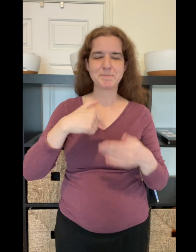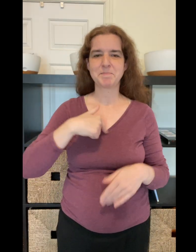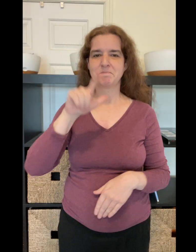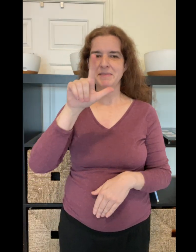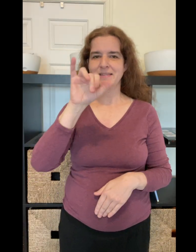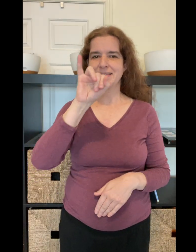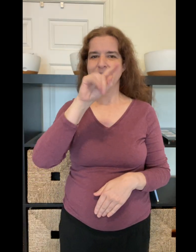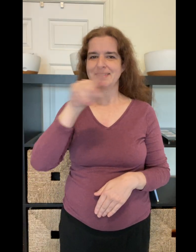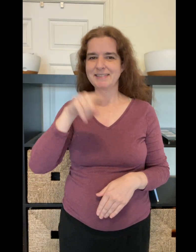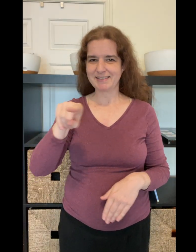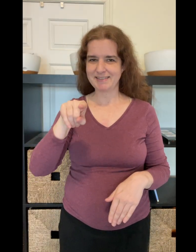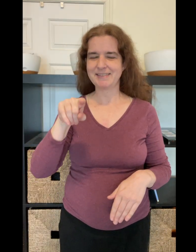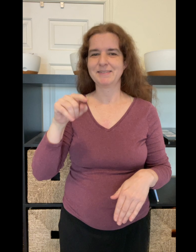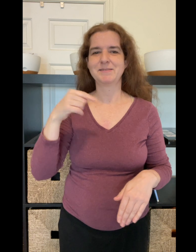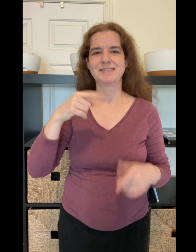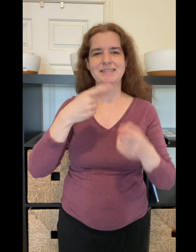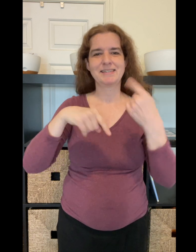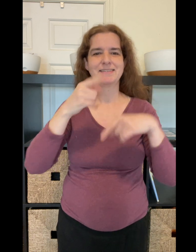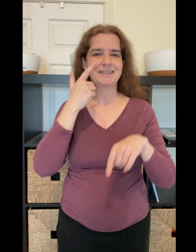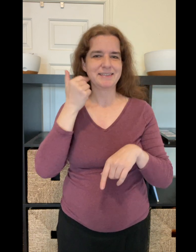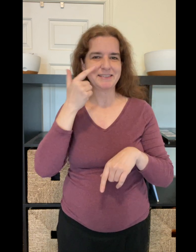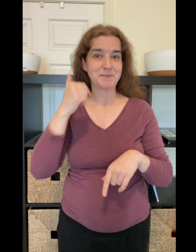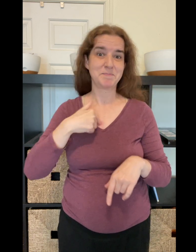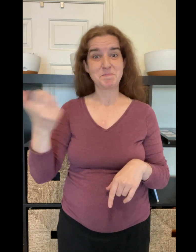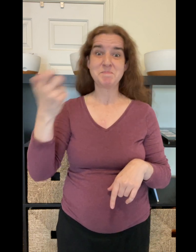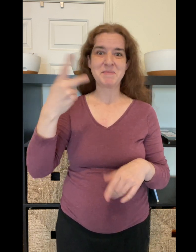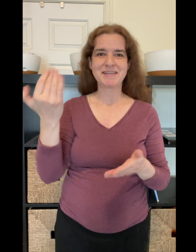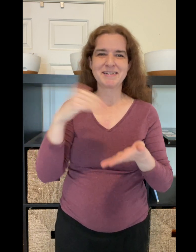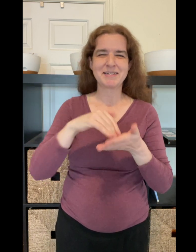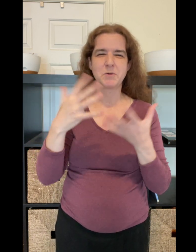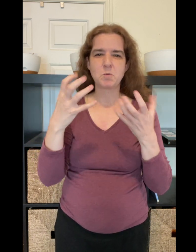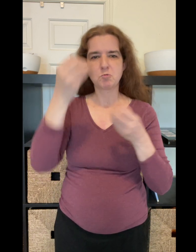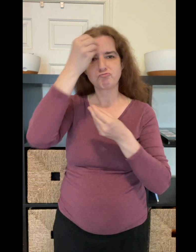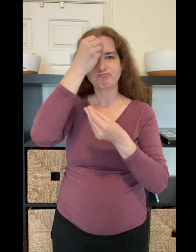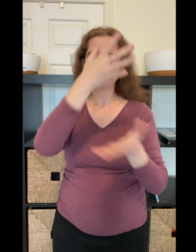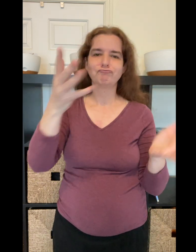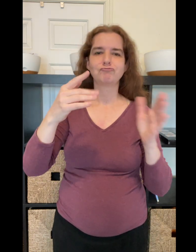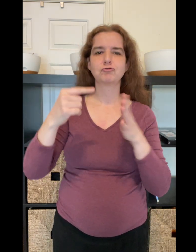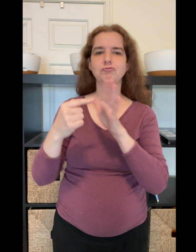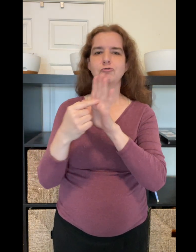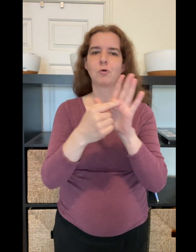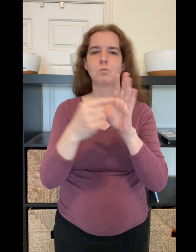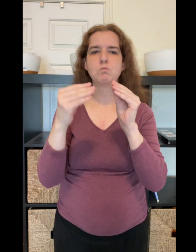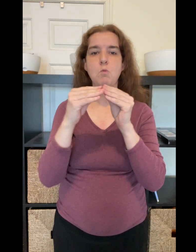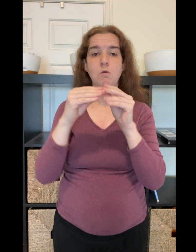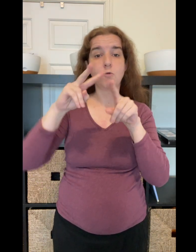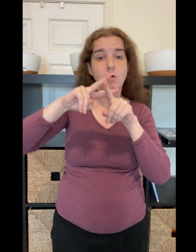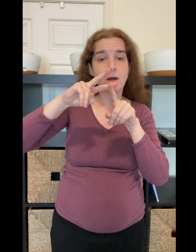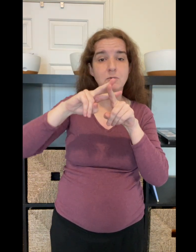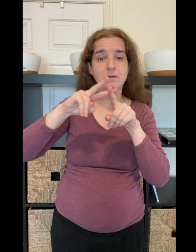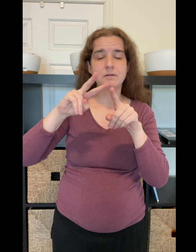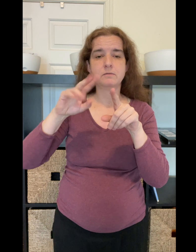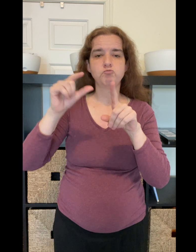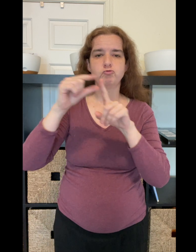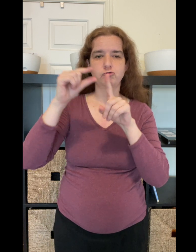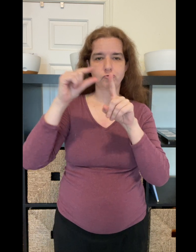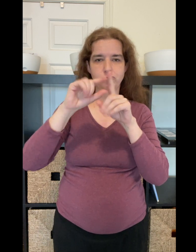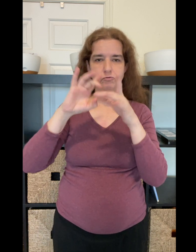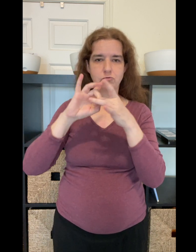I'm back again. I am Liz. Sign my name like this, Liz. I'm back again, and I want to share with you guys and show you guys more